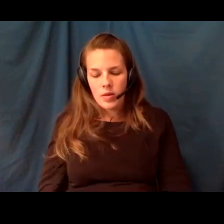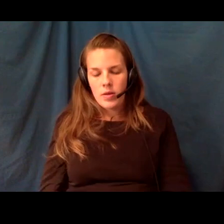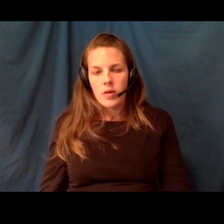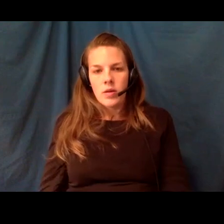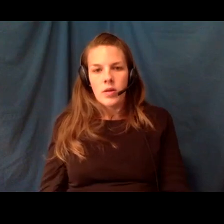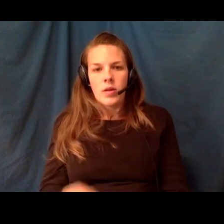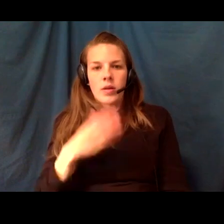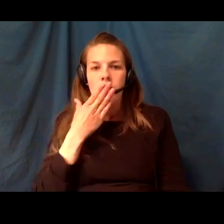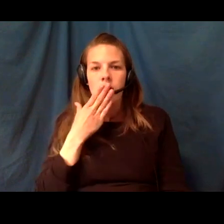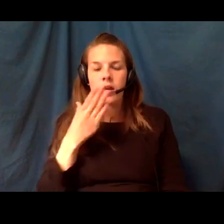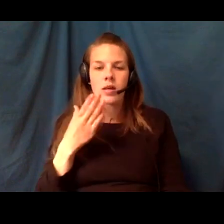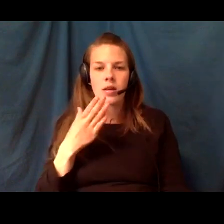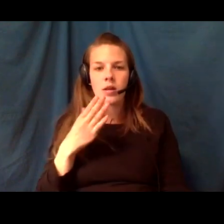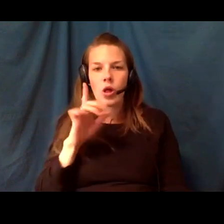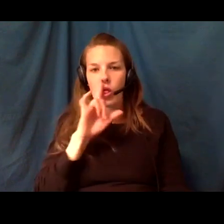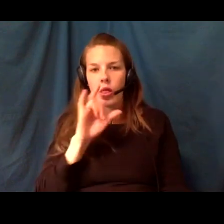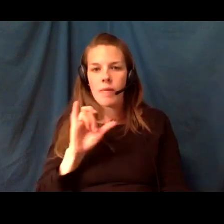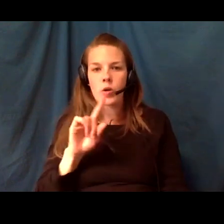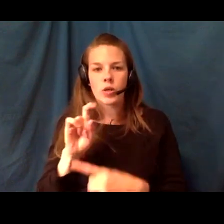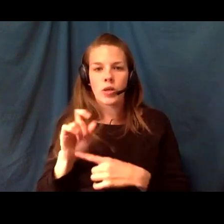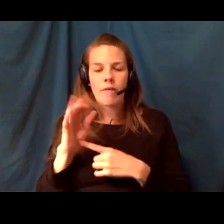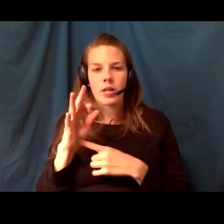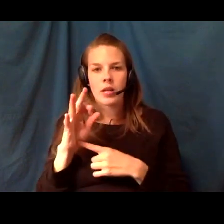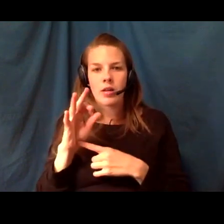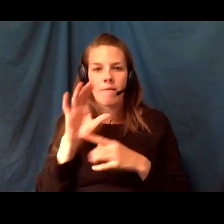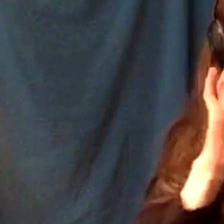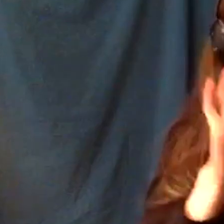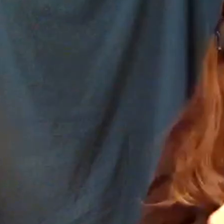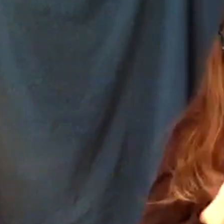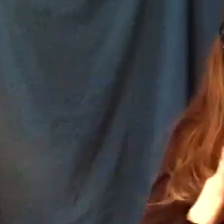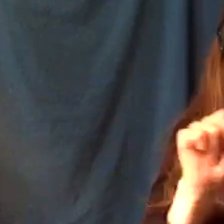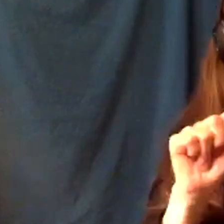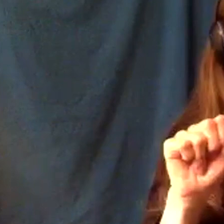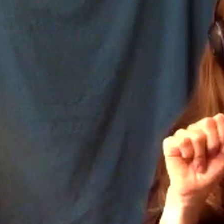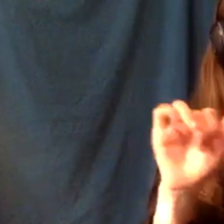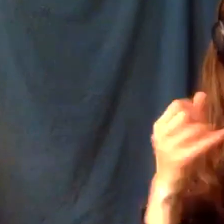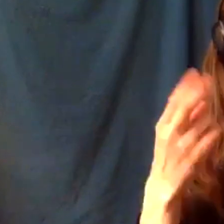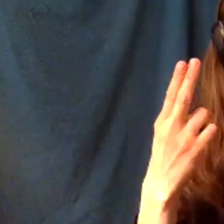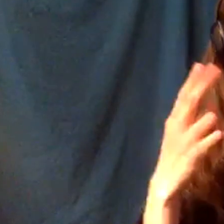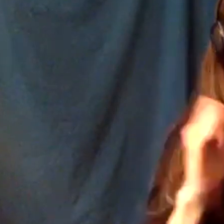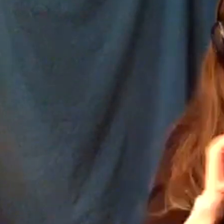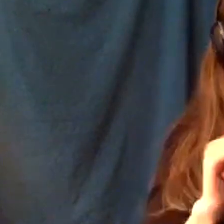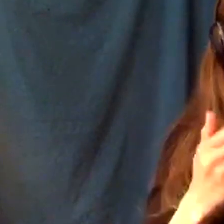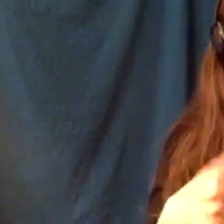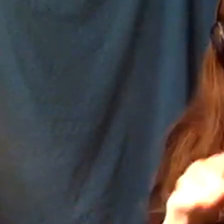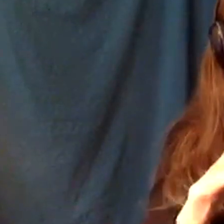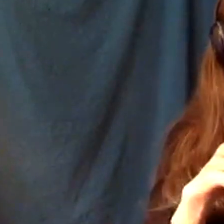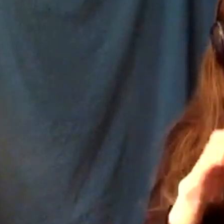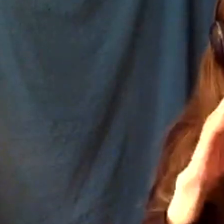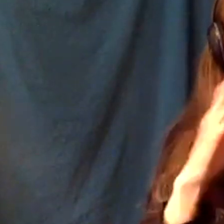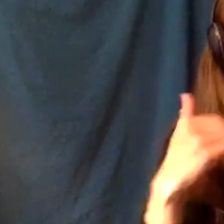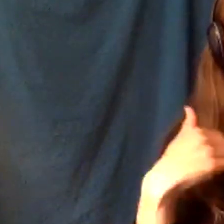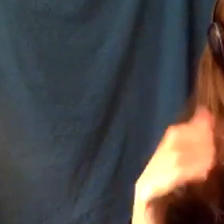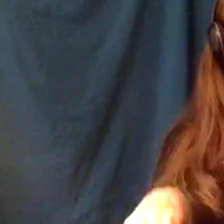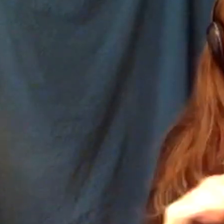Thank you. It looks like there's a question if we could get photos of Anika and Josh so we can work with them on that so that you may have those.